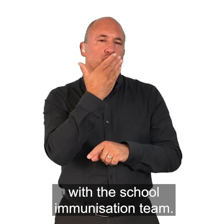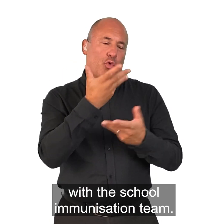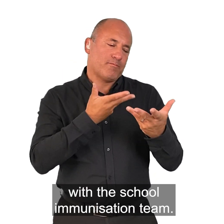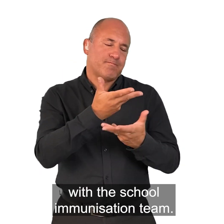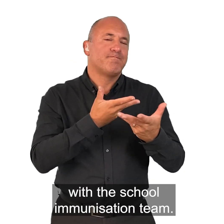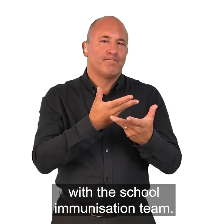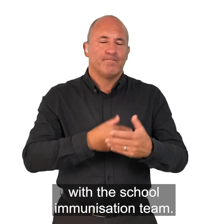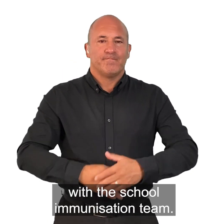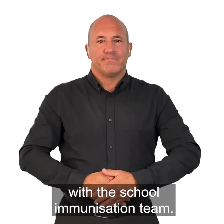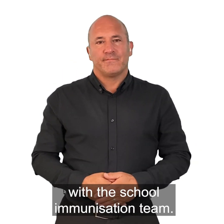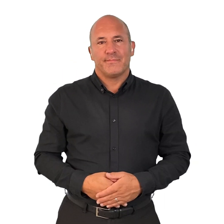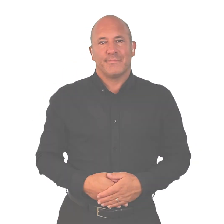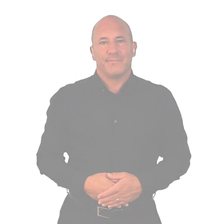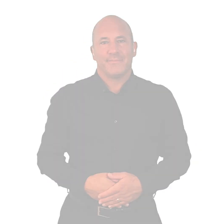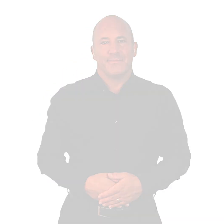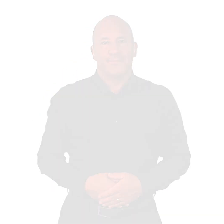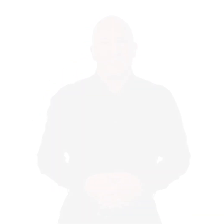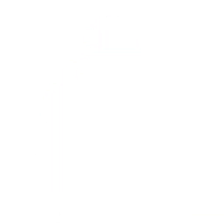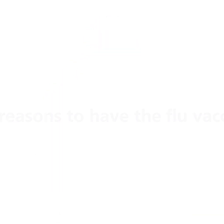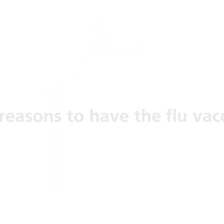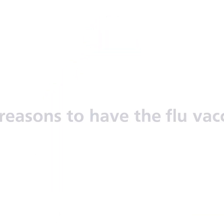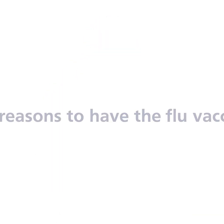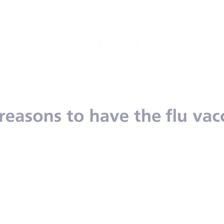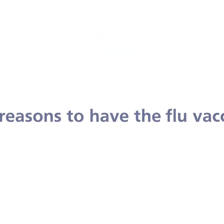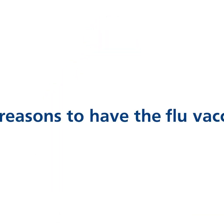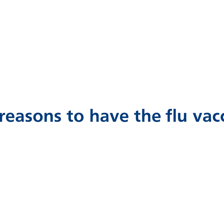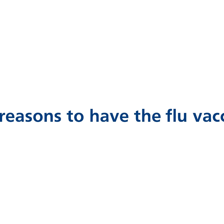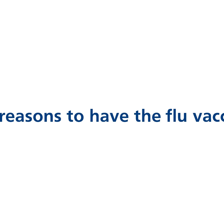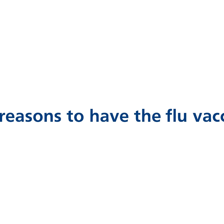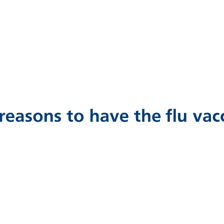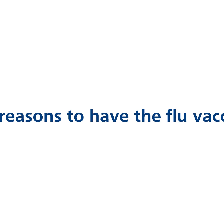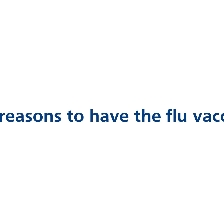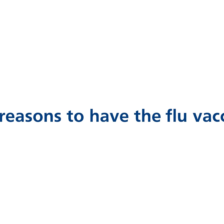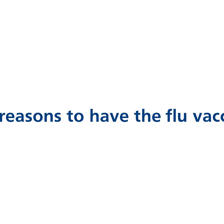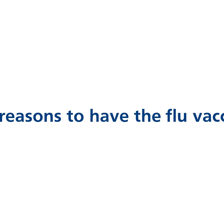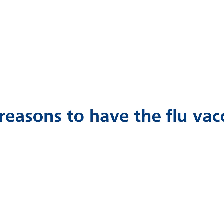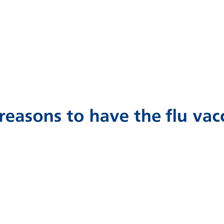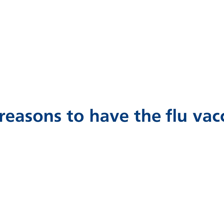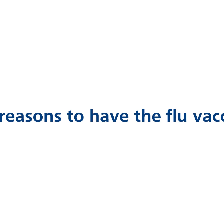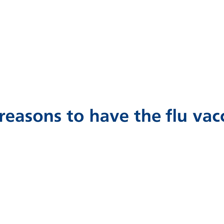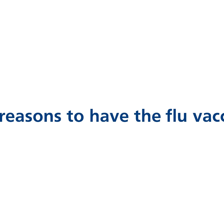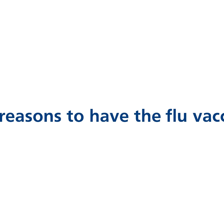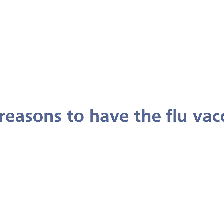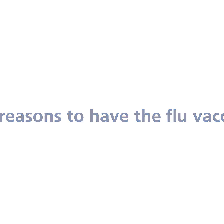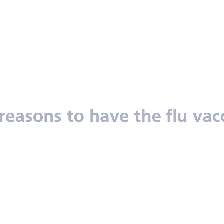with the school immunisation team. 5 reasons to have the flu vaccine.